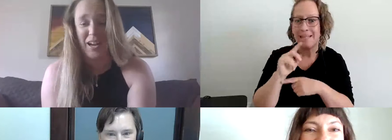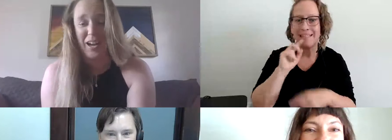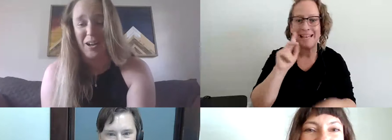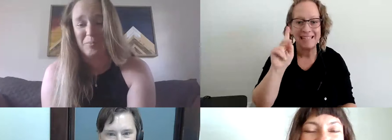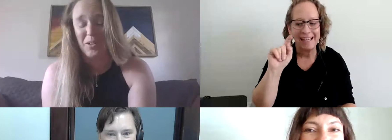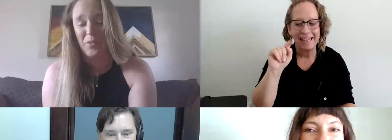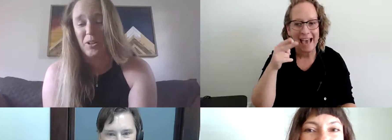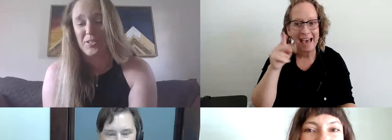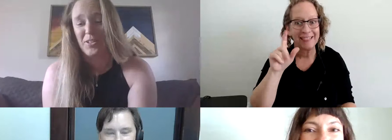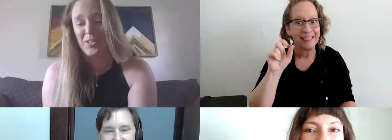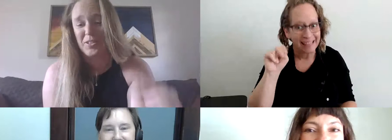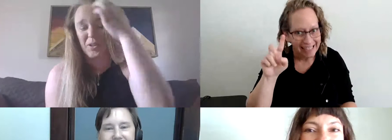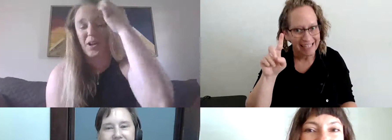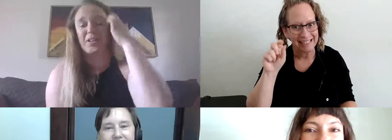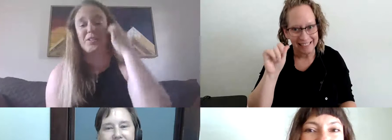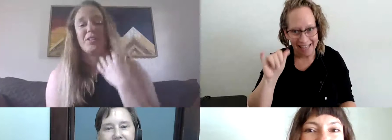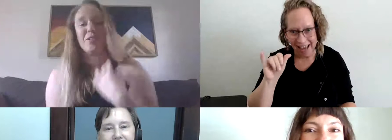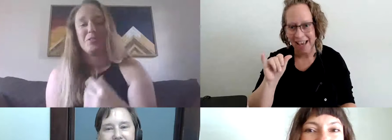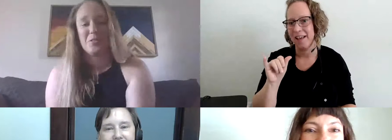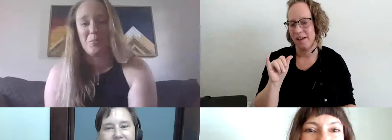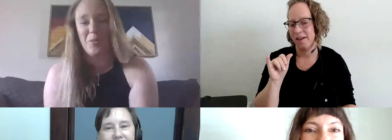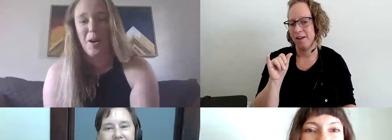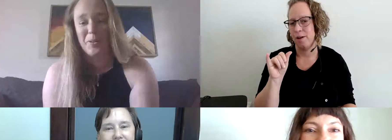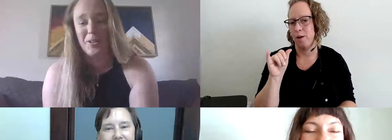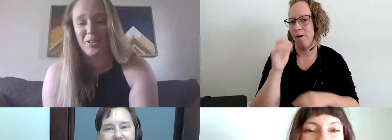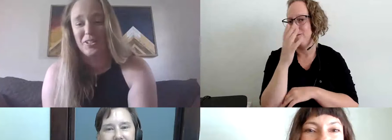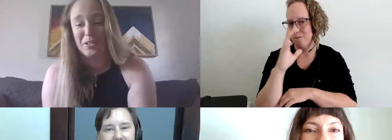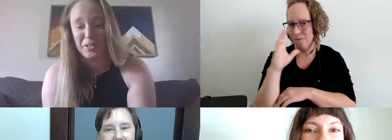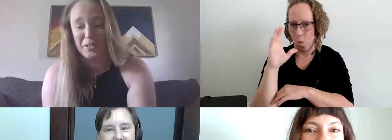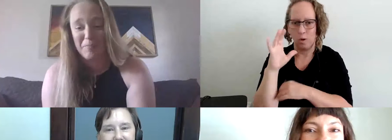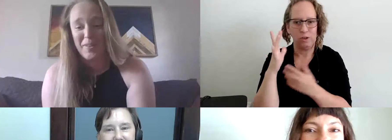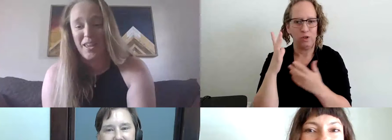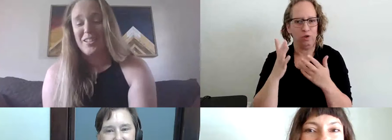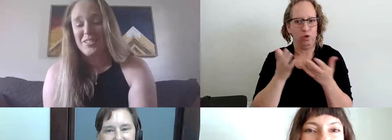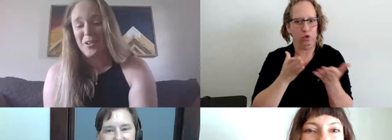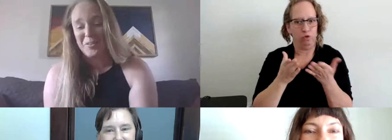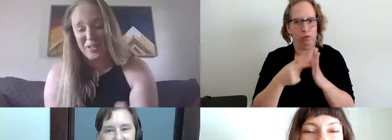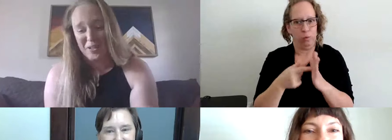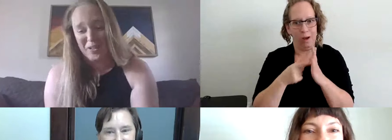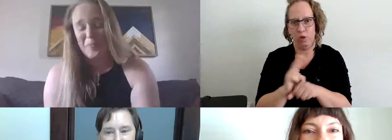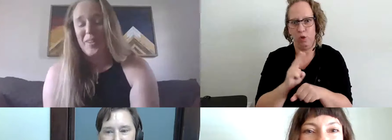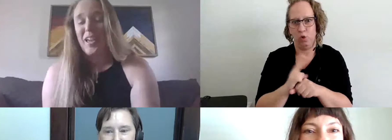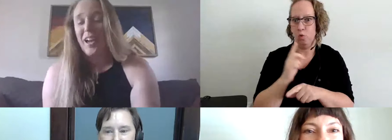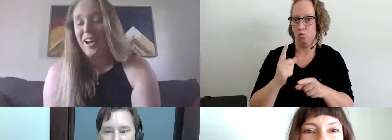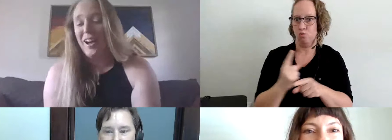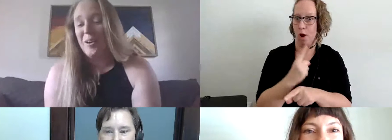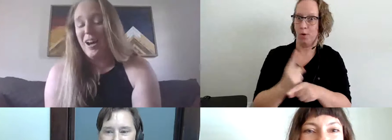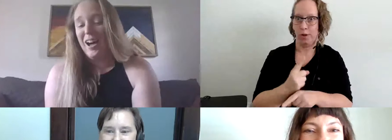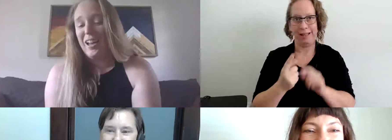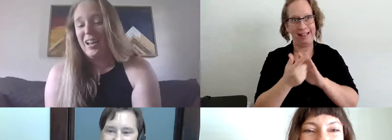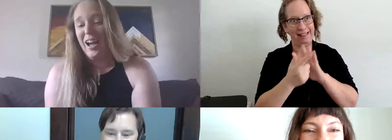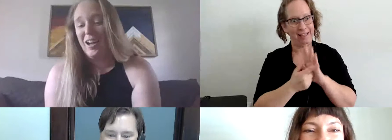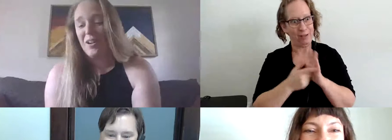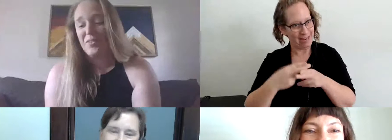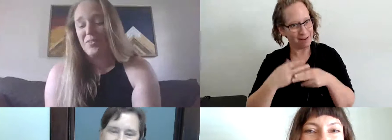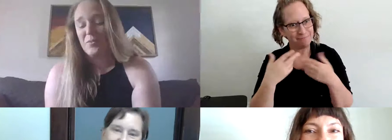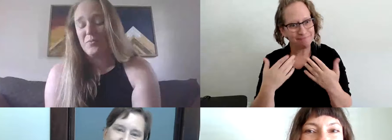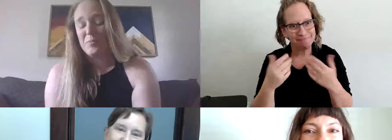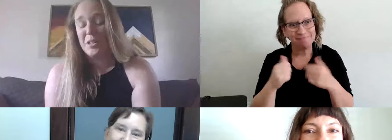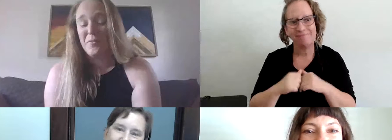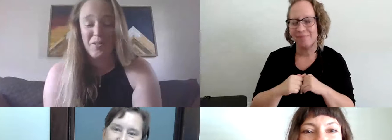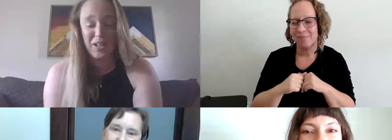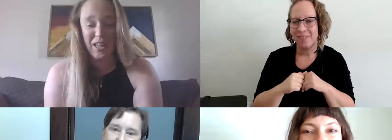Day. The Forest Service requires that you use your proper legal name. So there we are. I